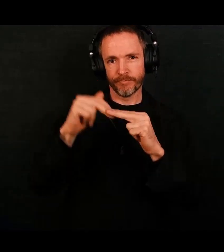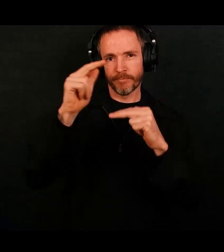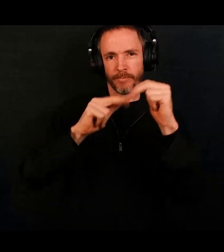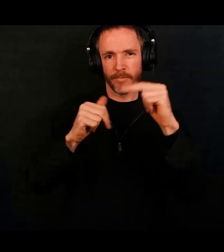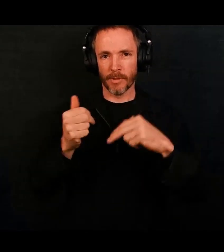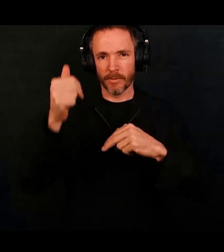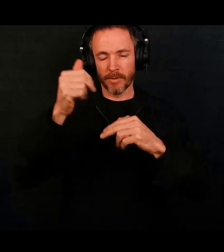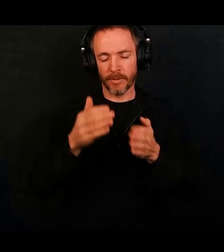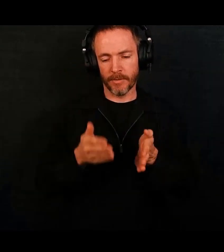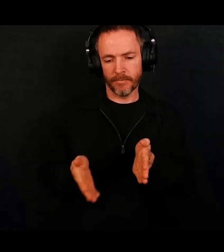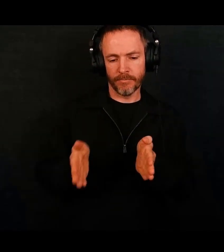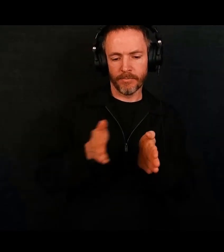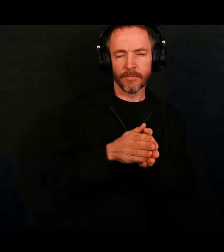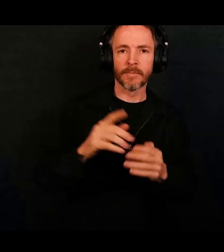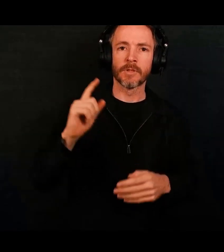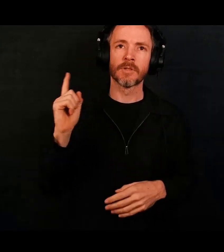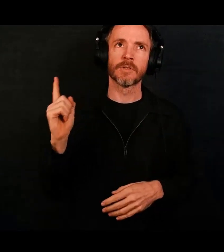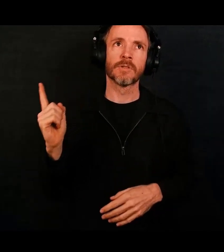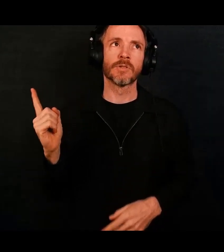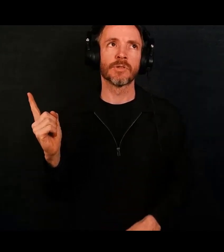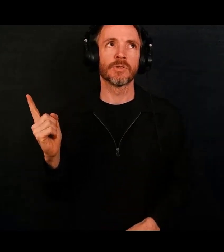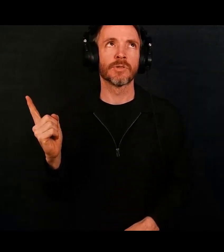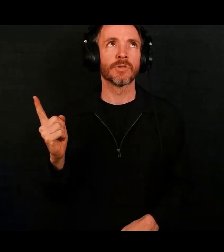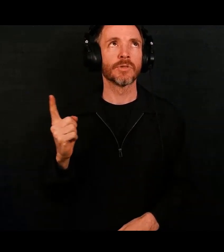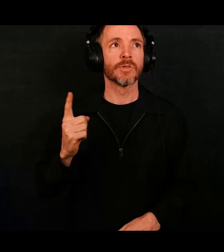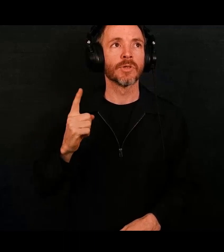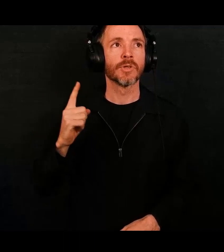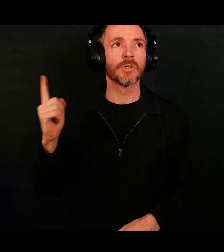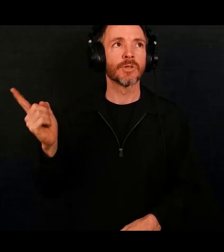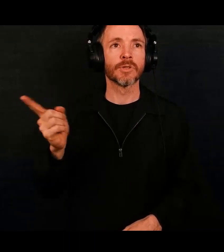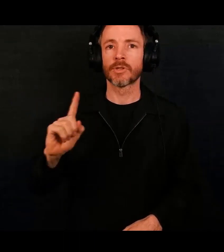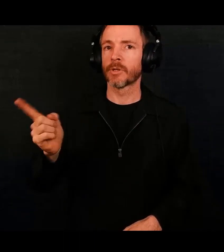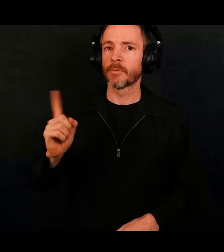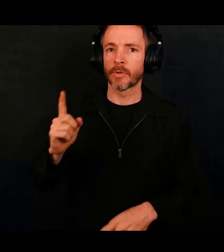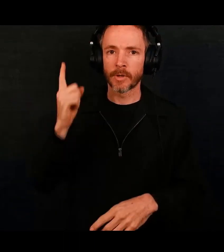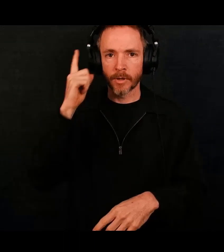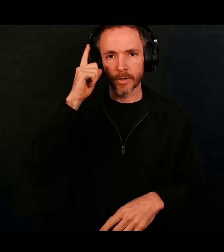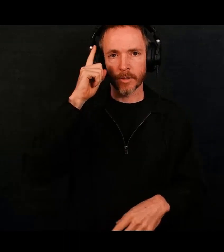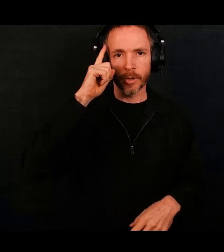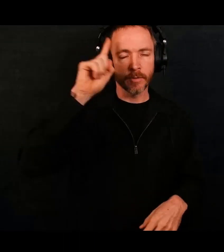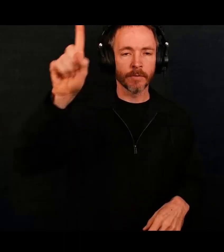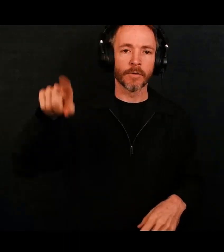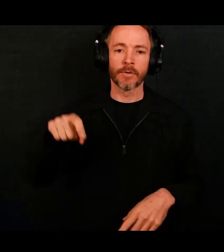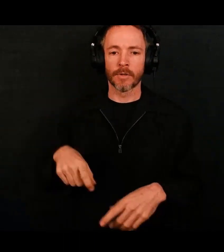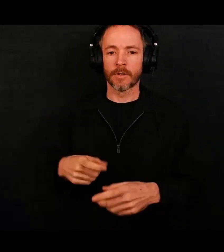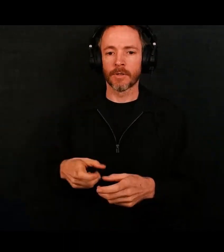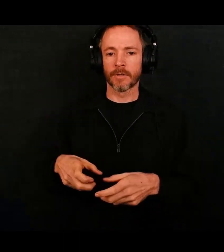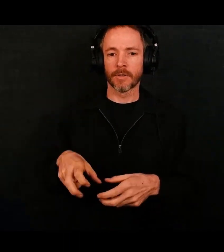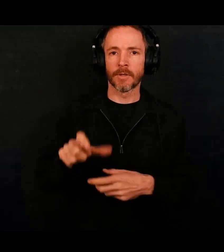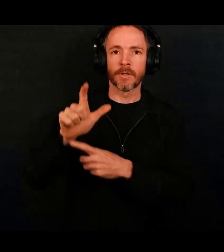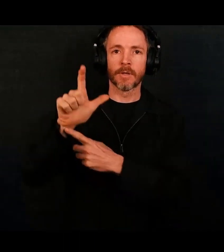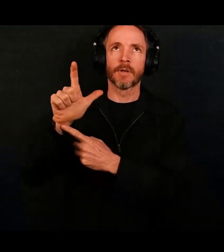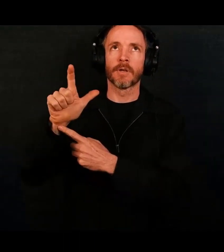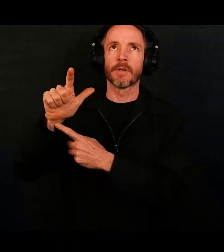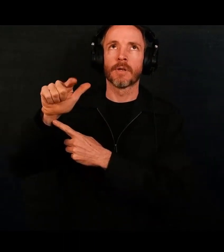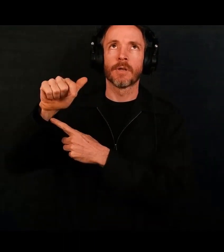this latch to mount, so it can grab somewhere this